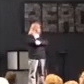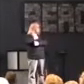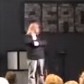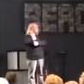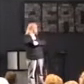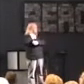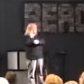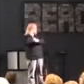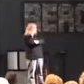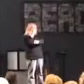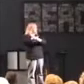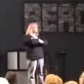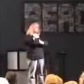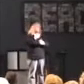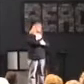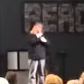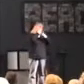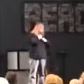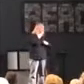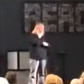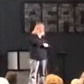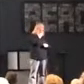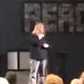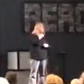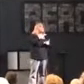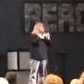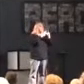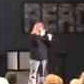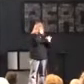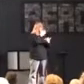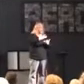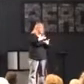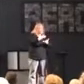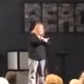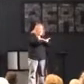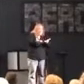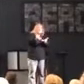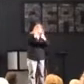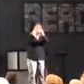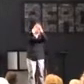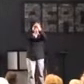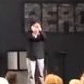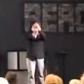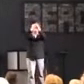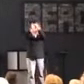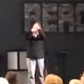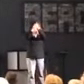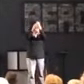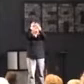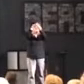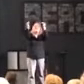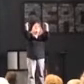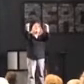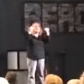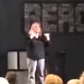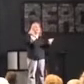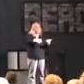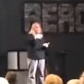The Bible says to store up your treasures in heaven. And now that my dad is there, it's a little dearer to my